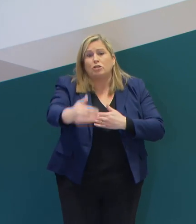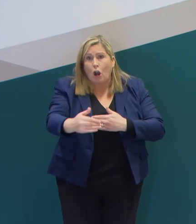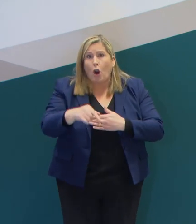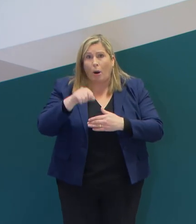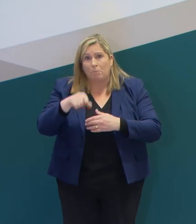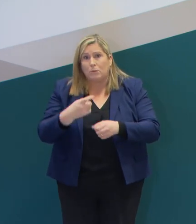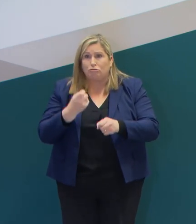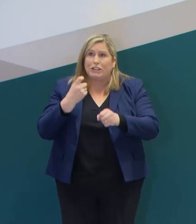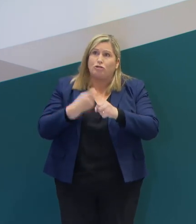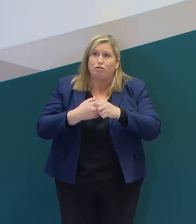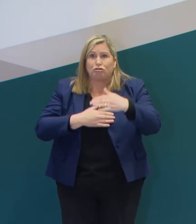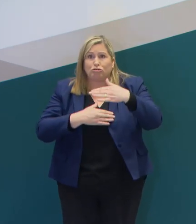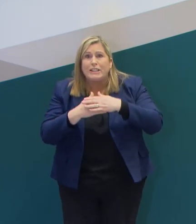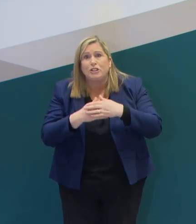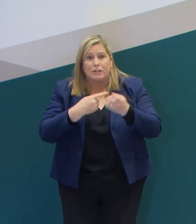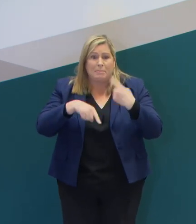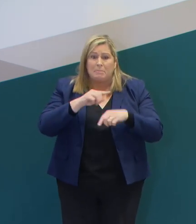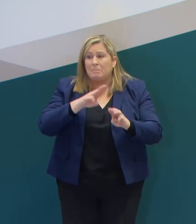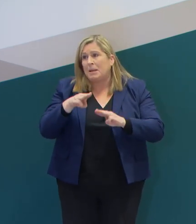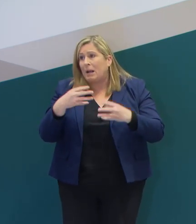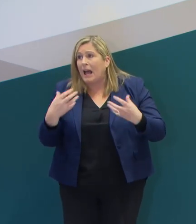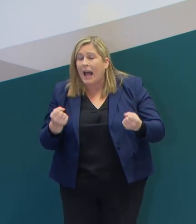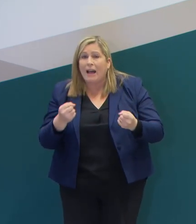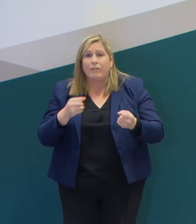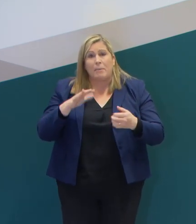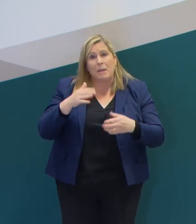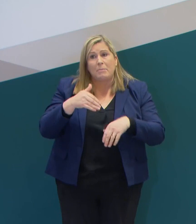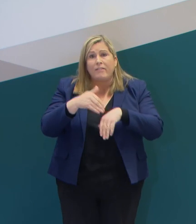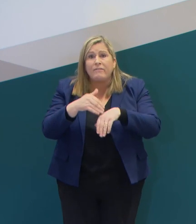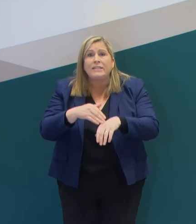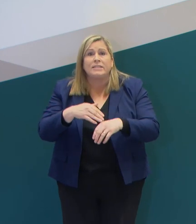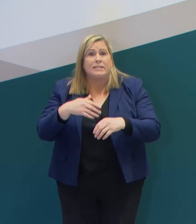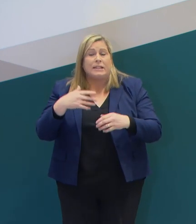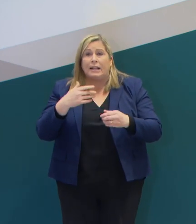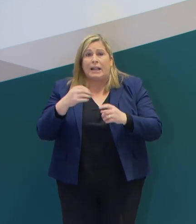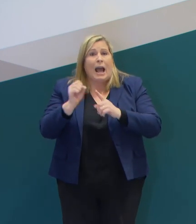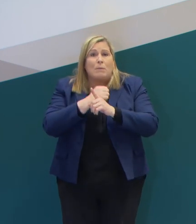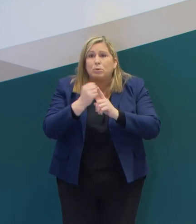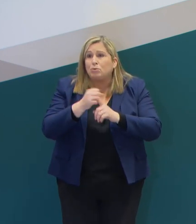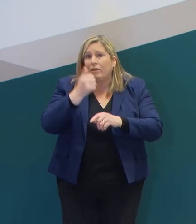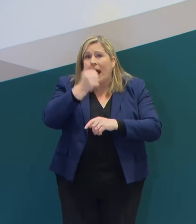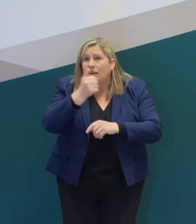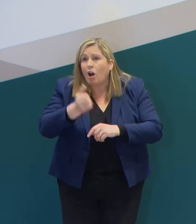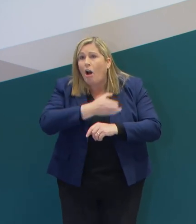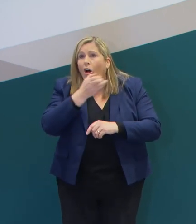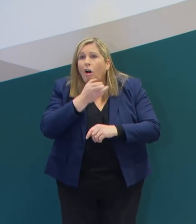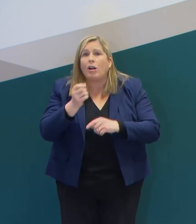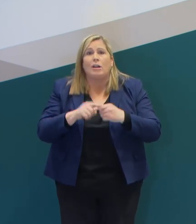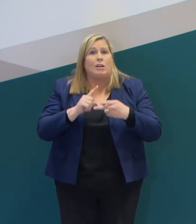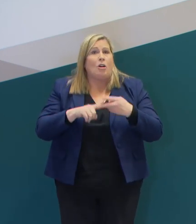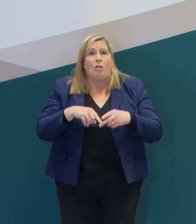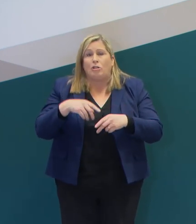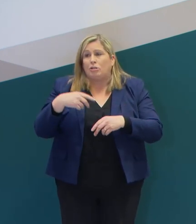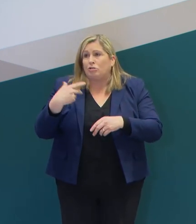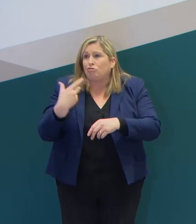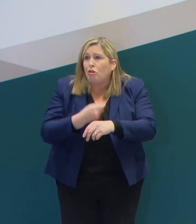like this in place that we have. What impact might it have on things like substance misuse and consumption of alcohol, for example? What impact might it have on